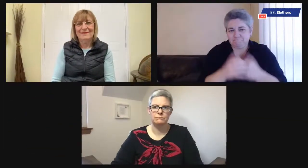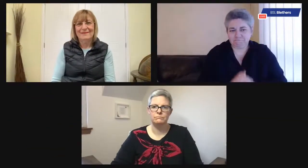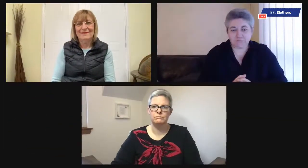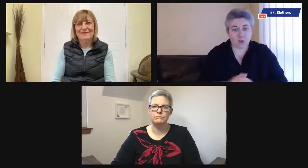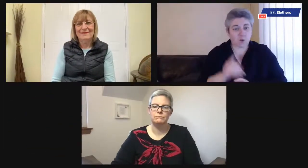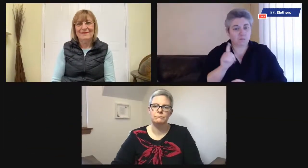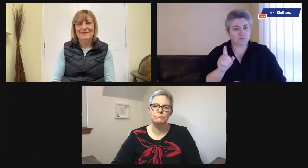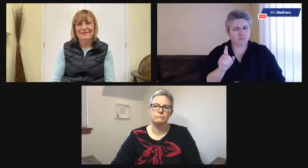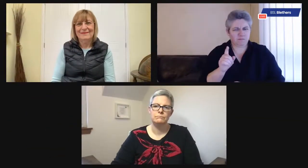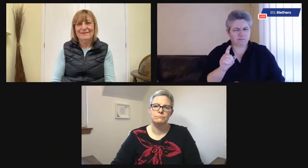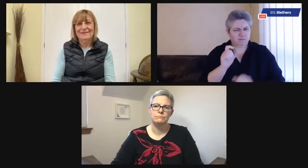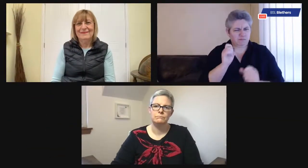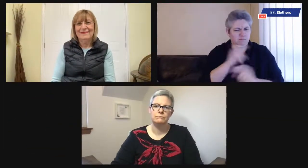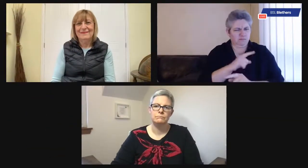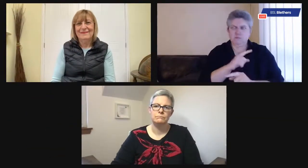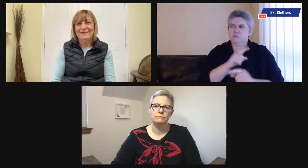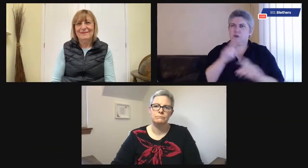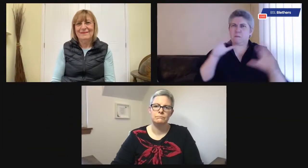Okay.